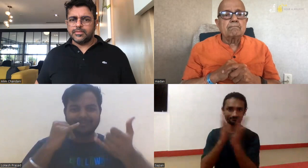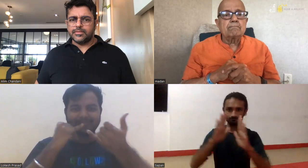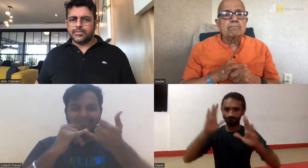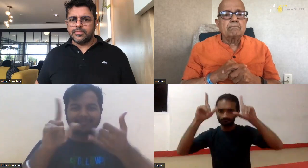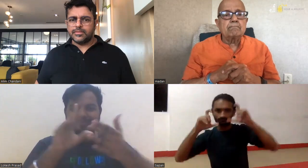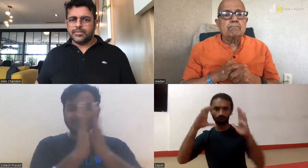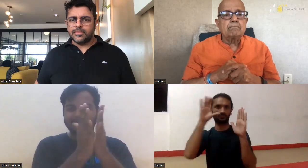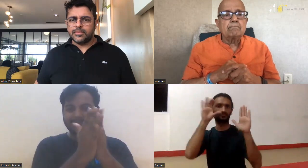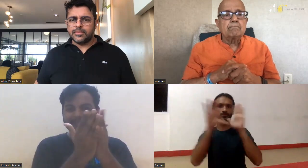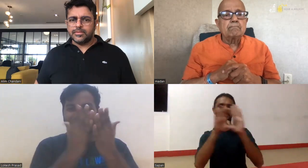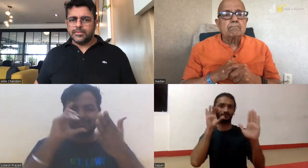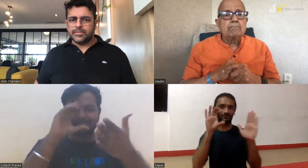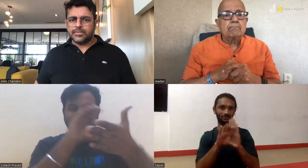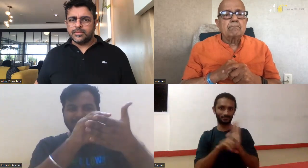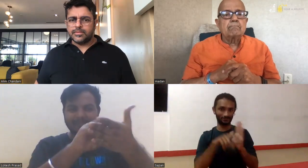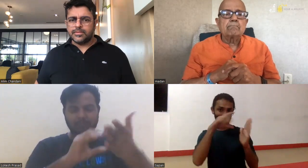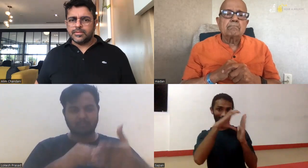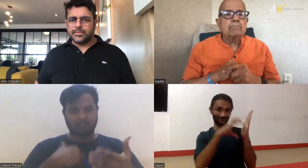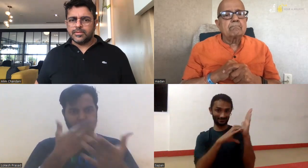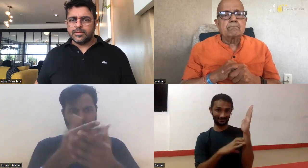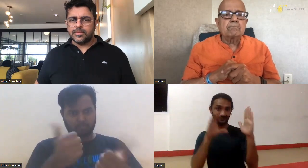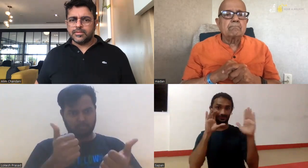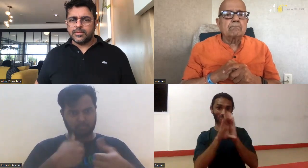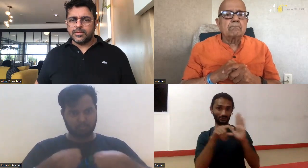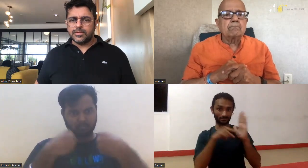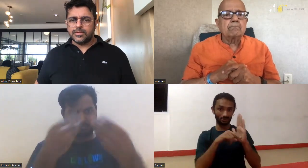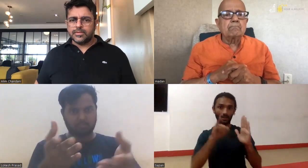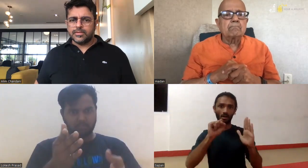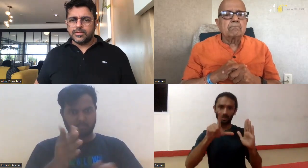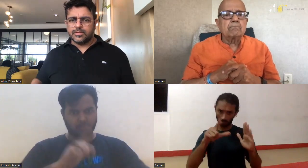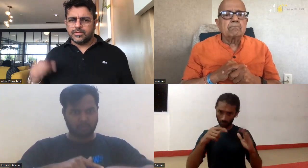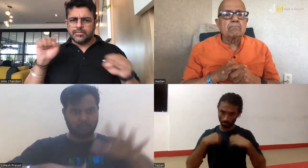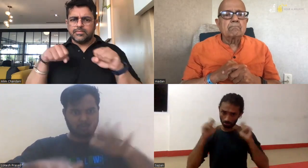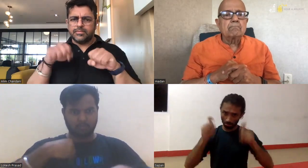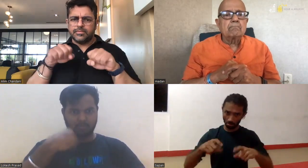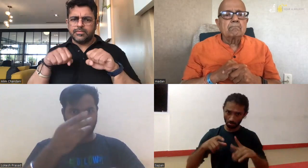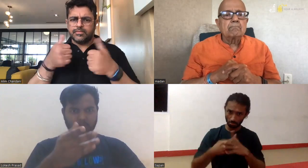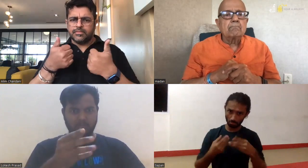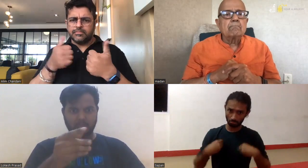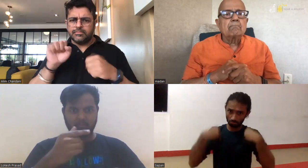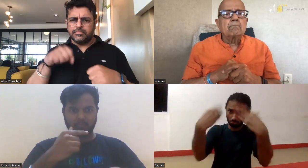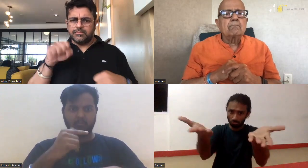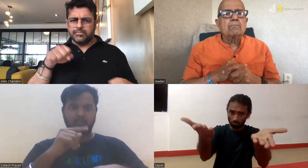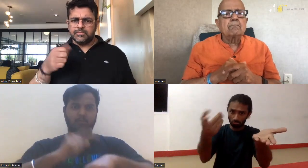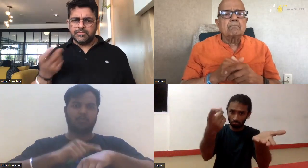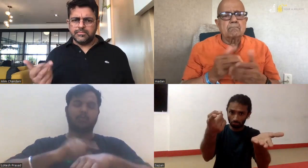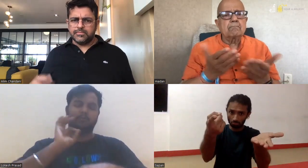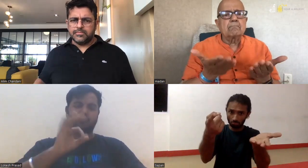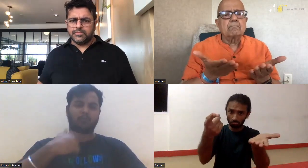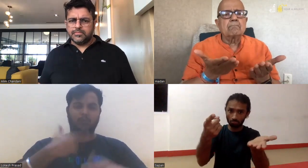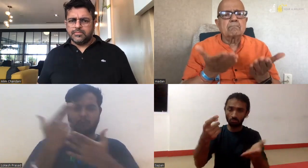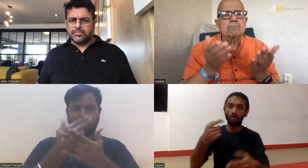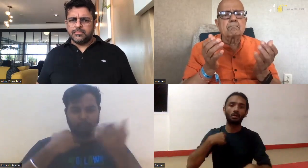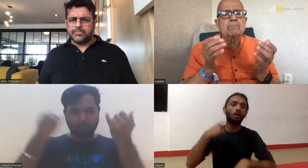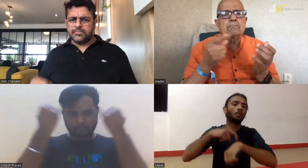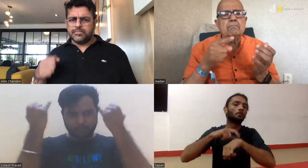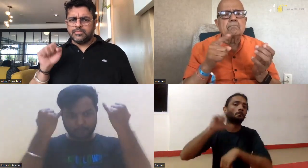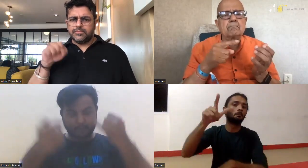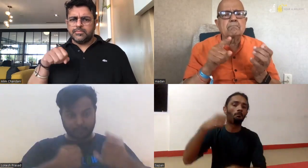that. Can't work like that, yeah. See, I know in Maharashtra, people have been doing a lot of advocacy